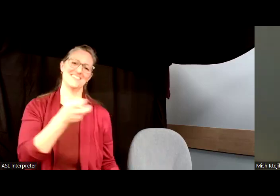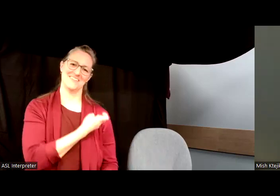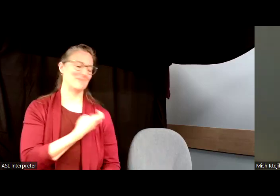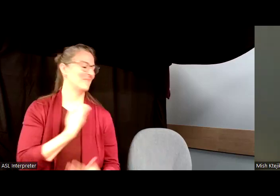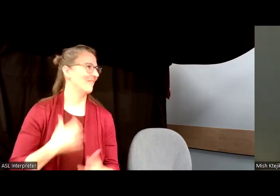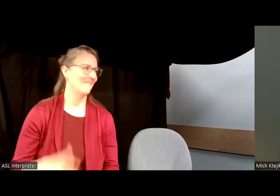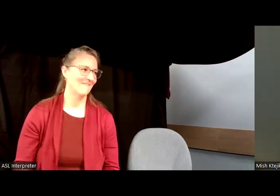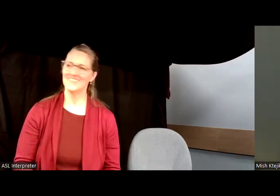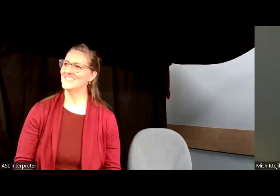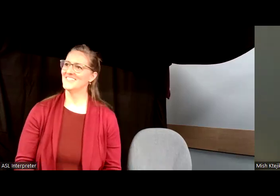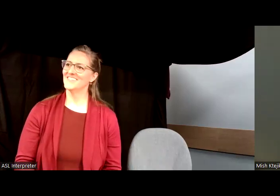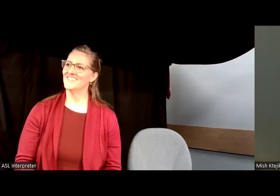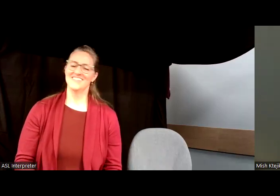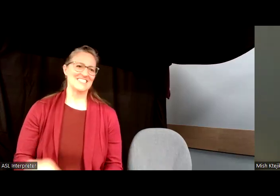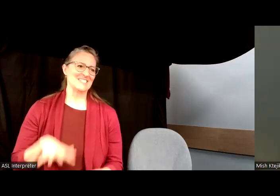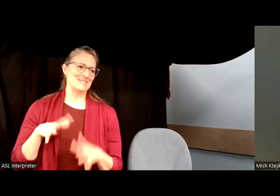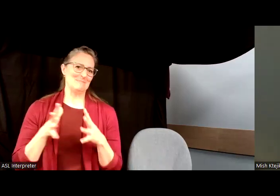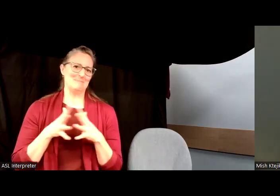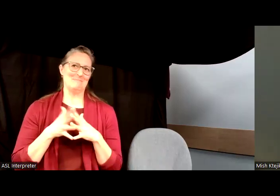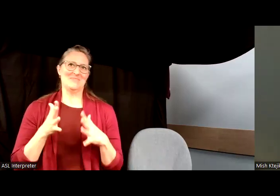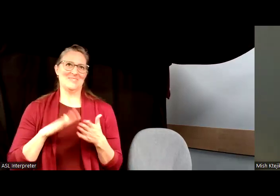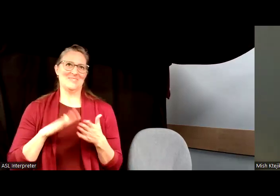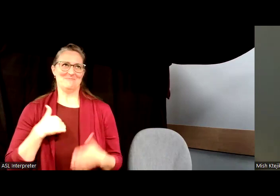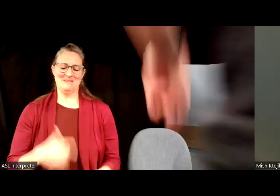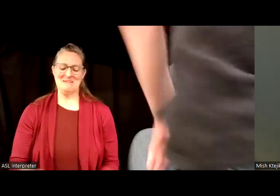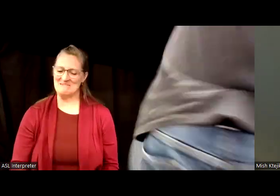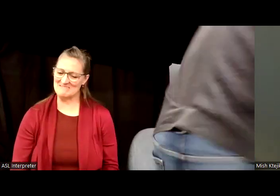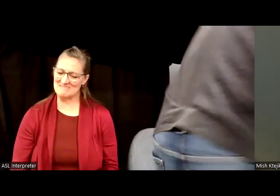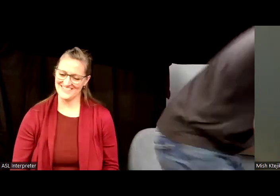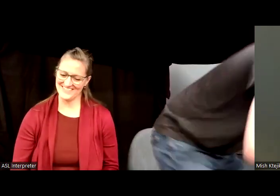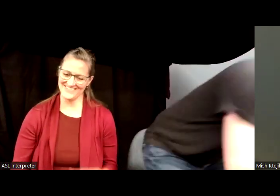I'm gonna come up and sit in the game area.